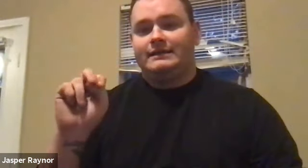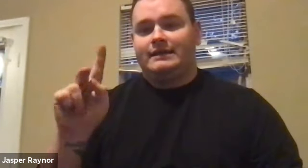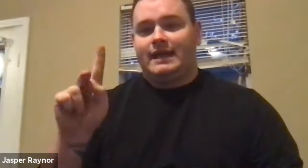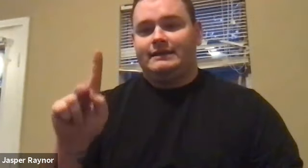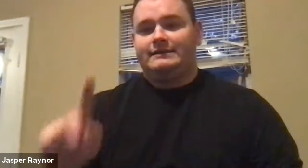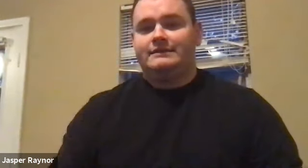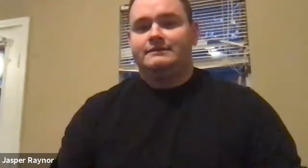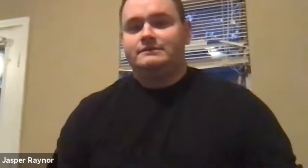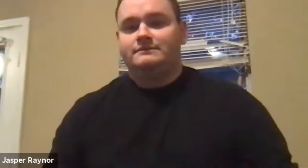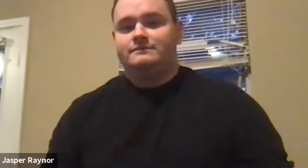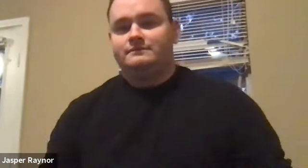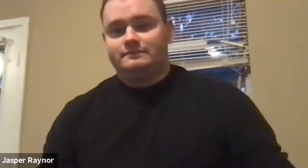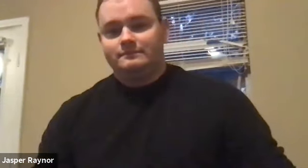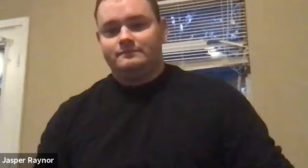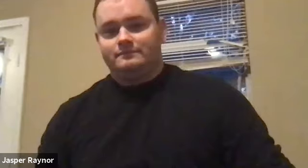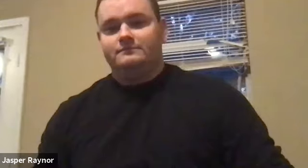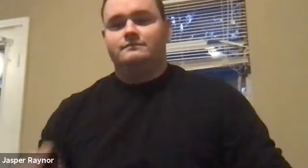T-H-I-N-K. Think.